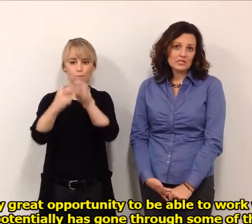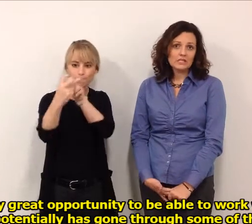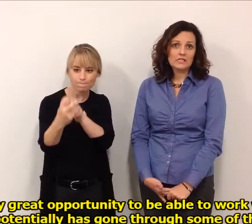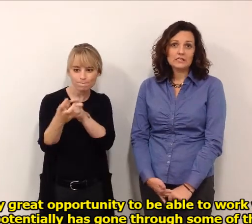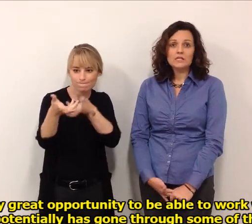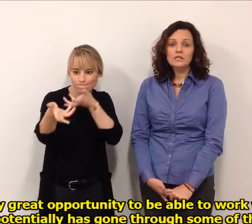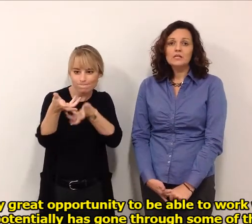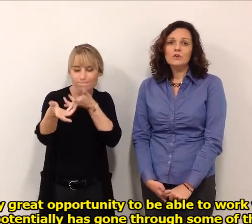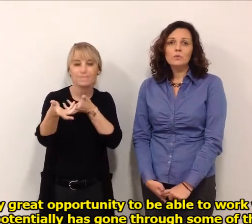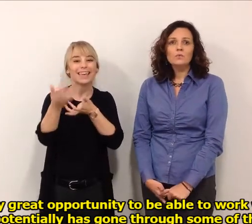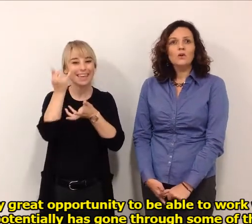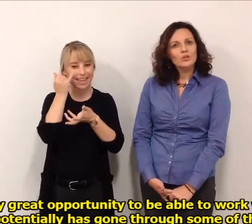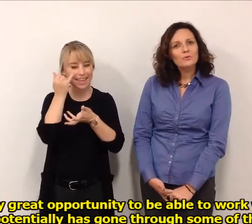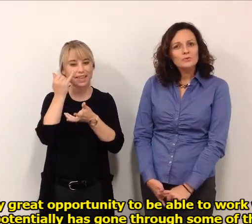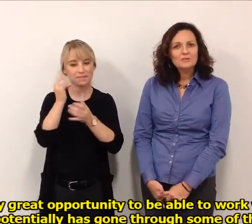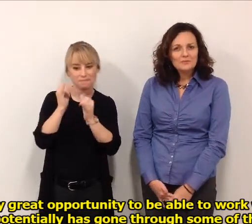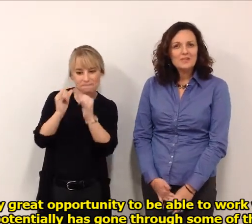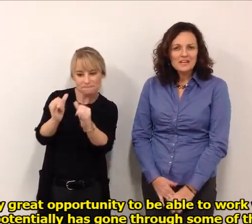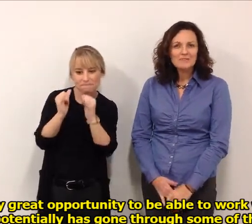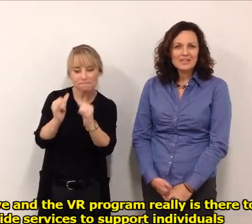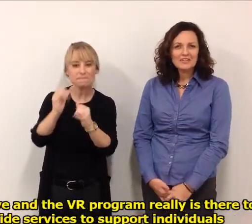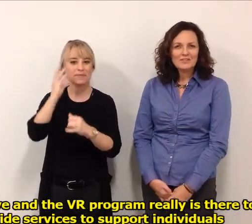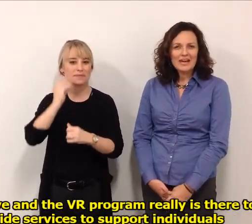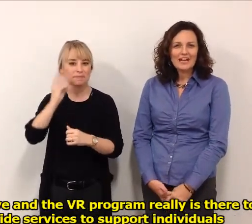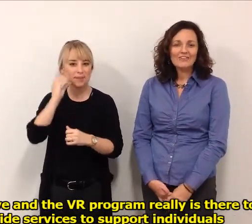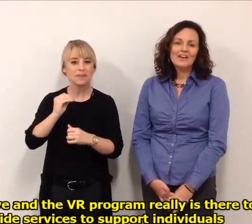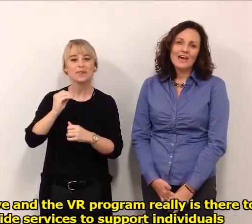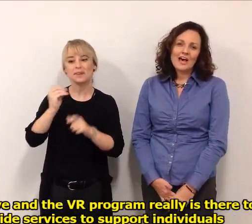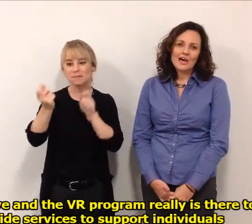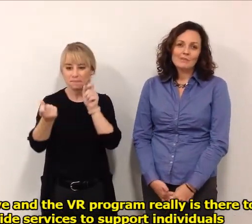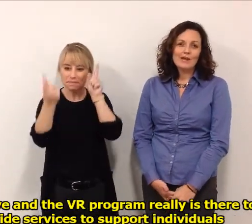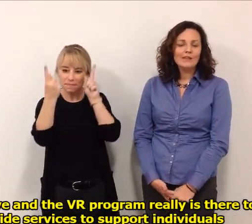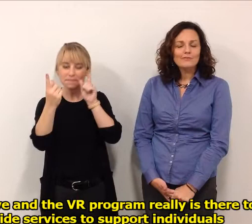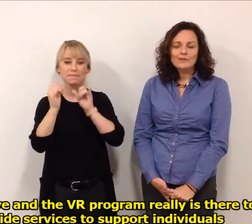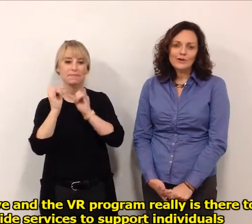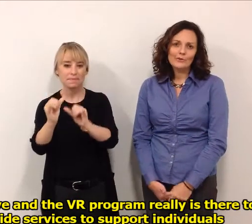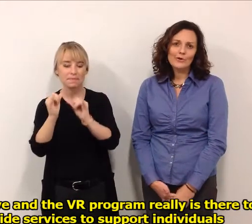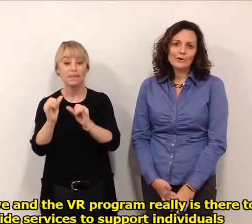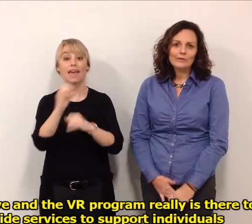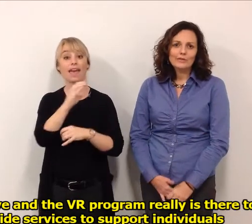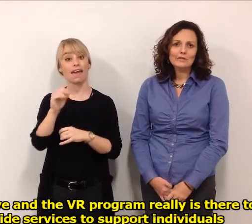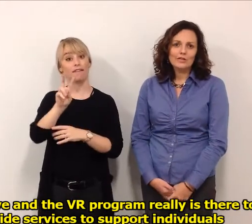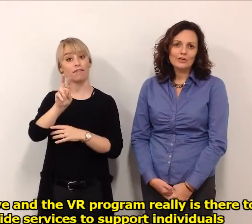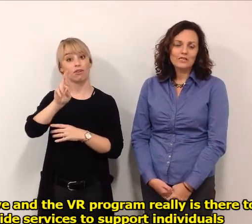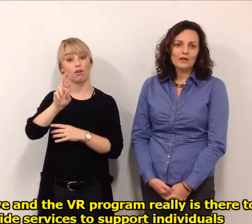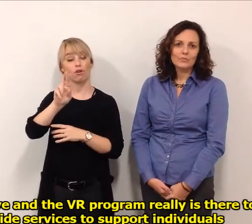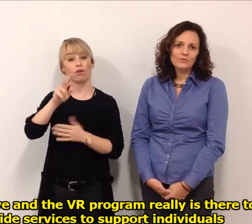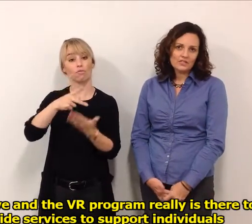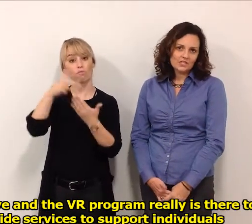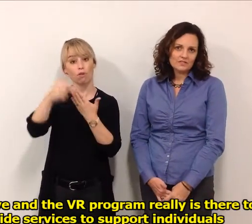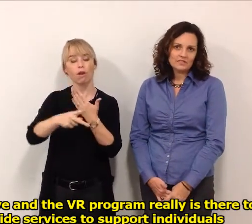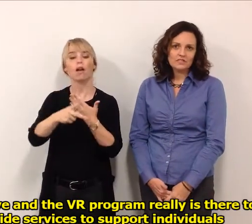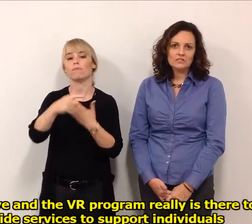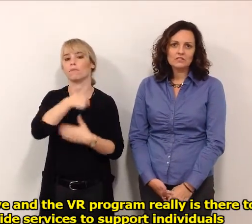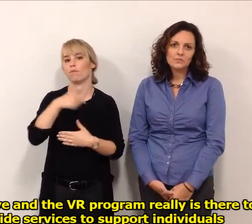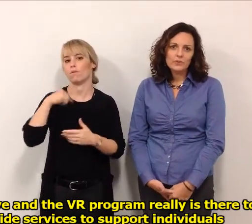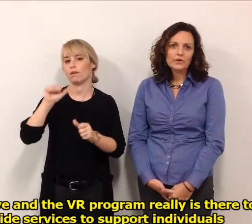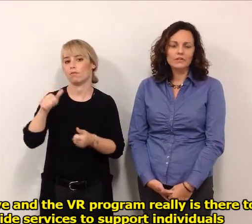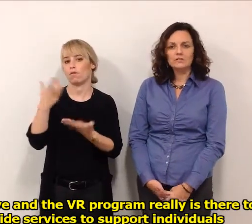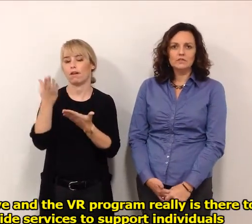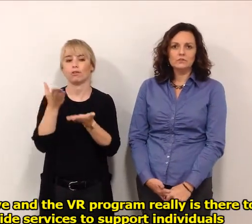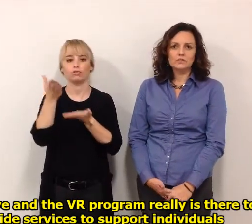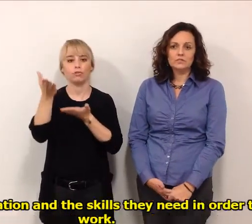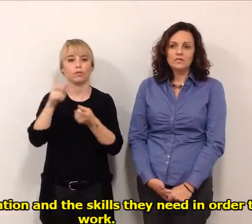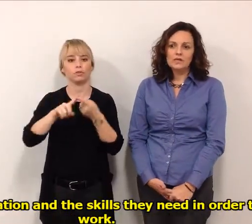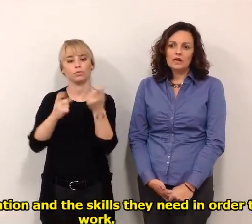that potentially has, gone through some of the same things you have. And the VR program really is there to help provide services to